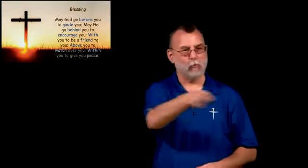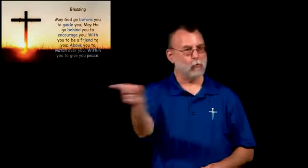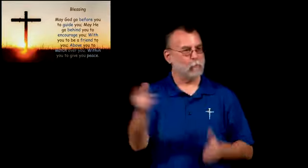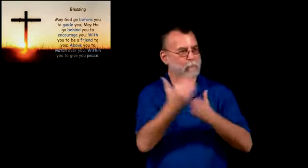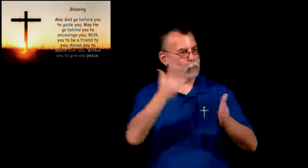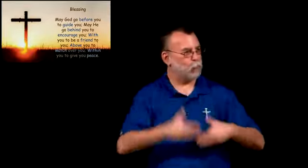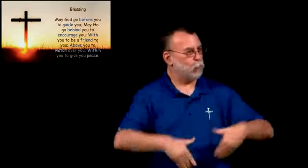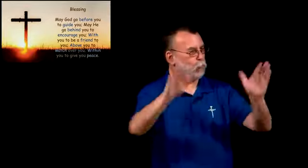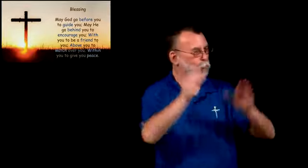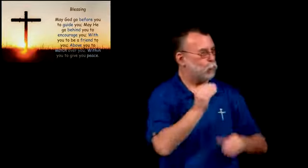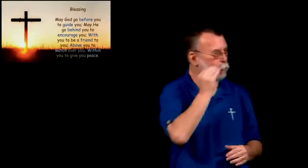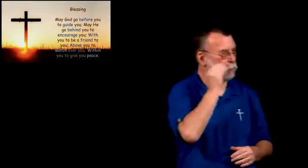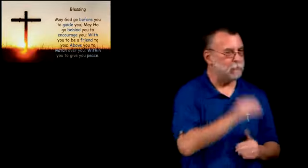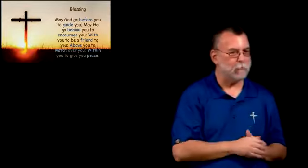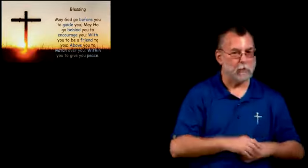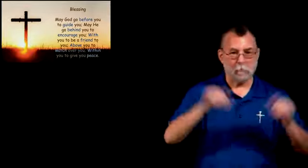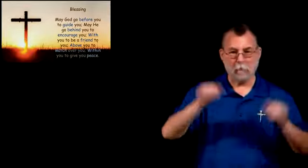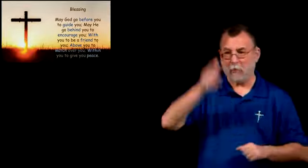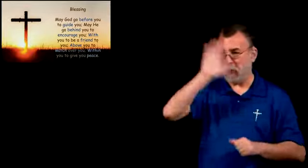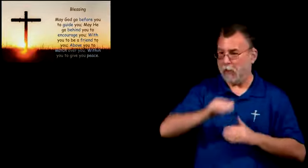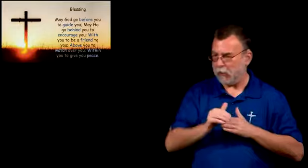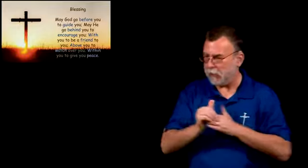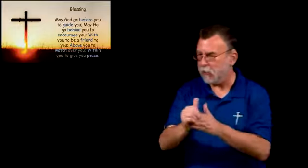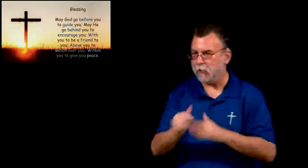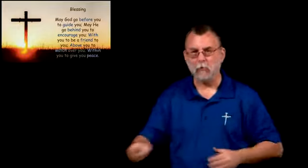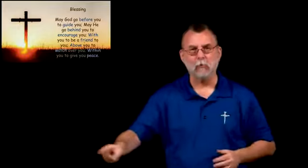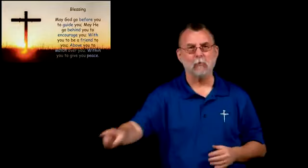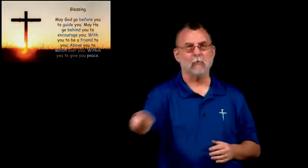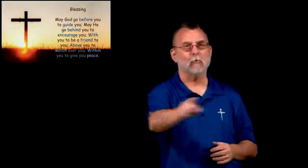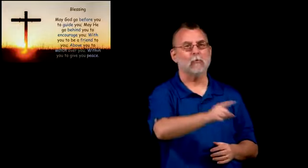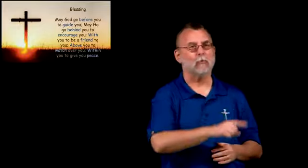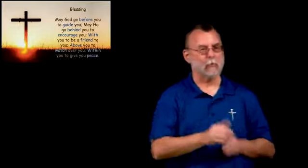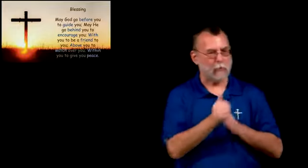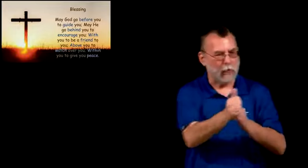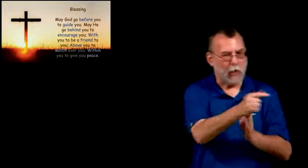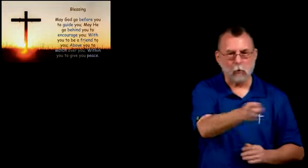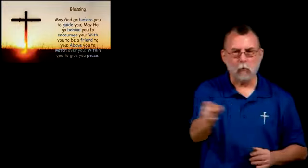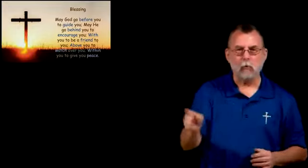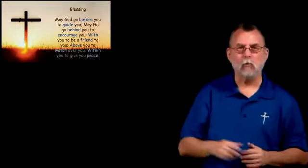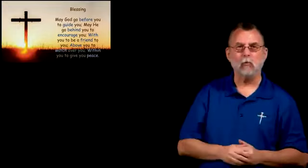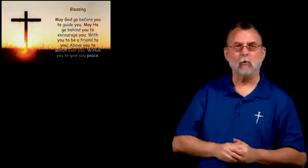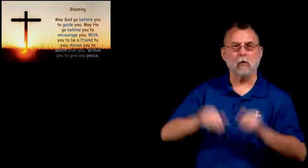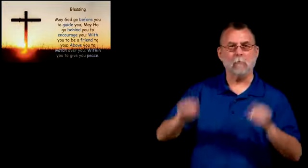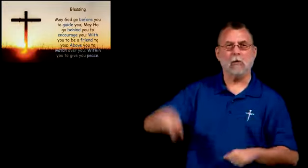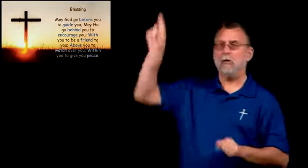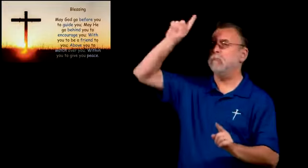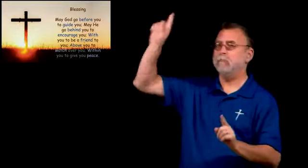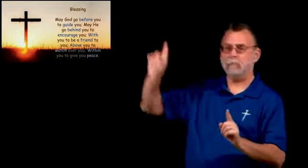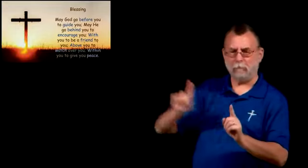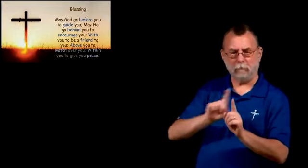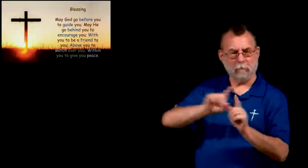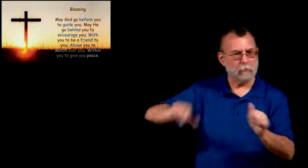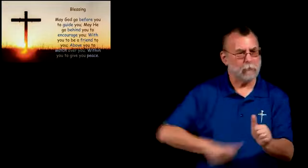What a blessing for all of you before you head home. May God go before you to guide you. May he